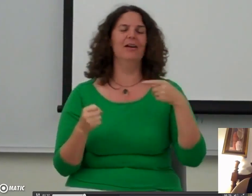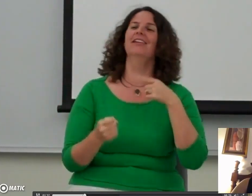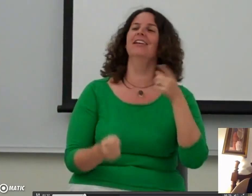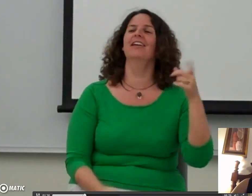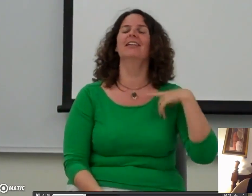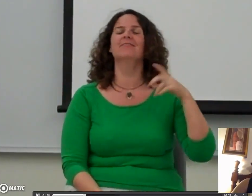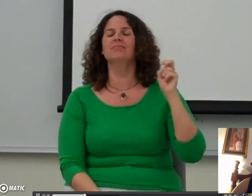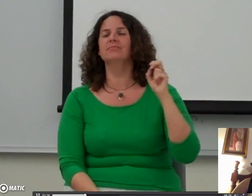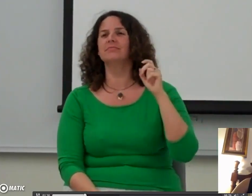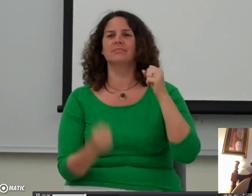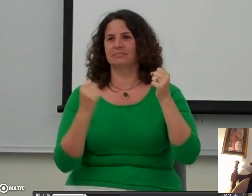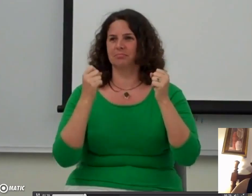like, okay, what am I going to do?